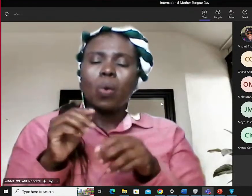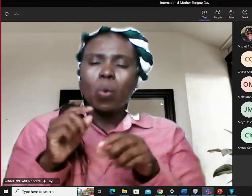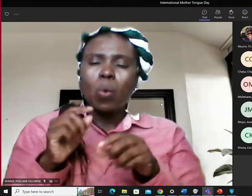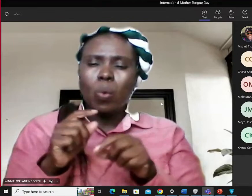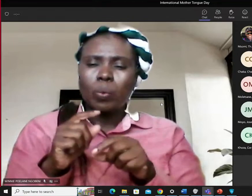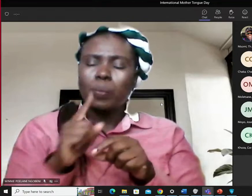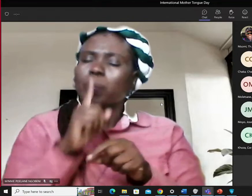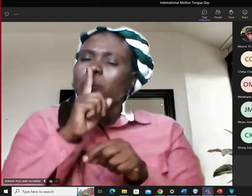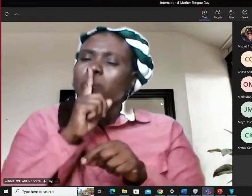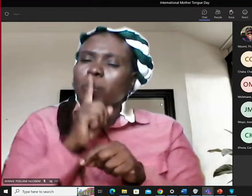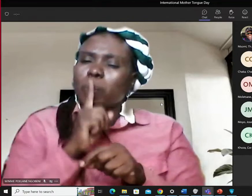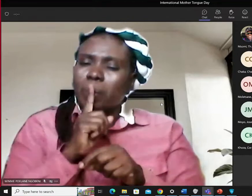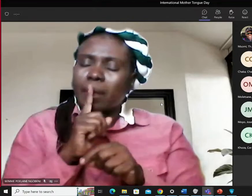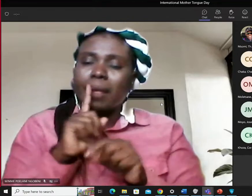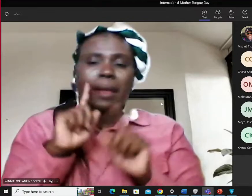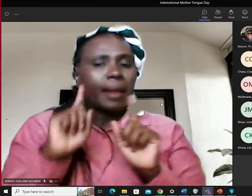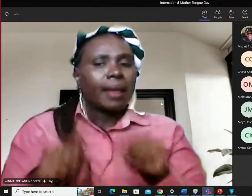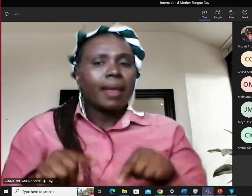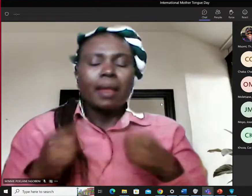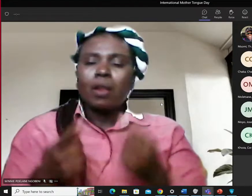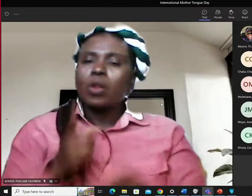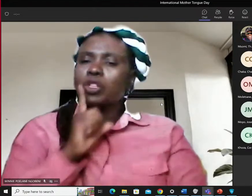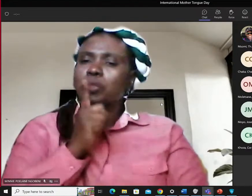never spoke.